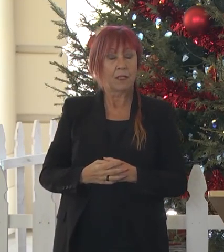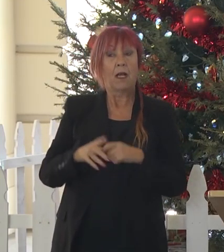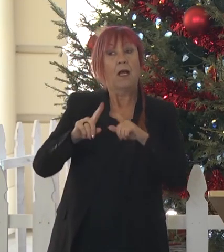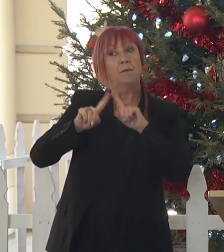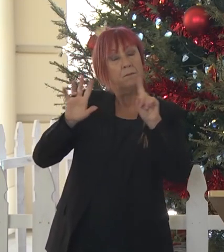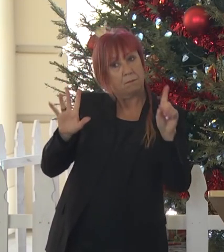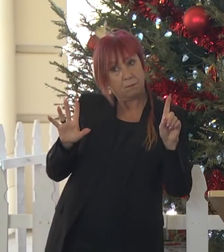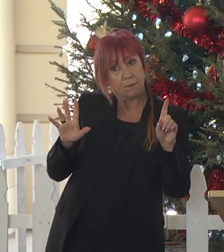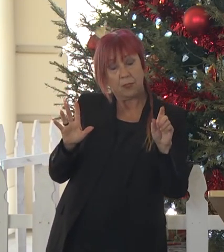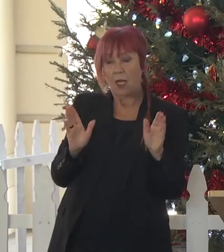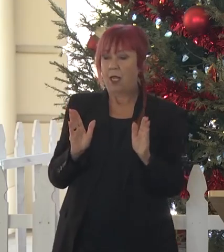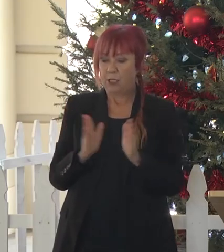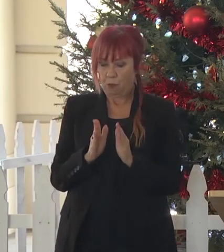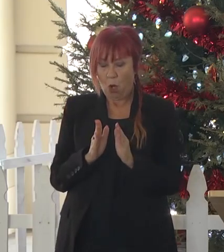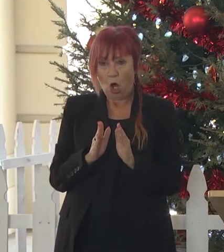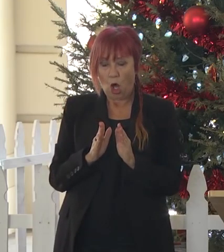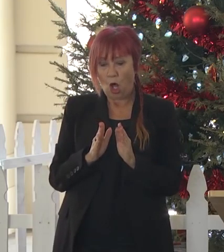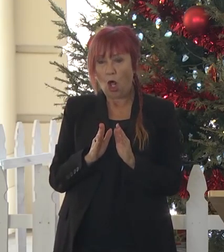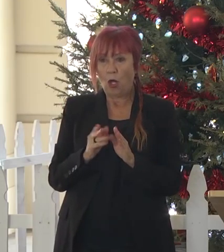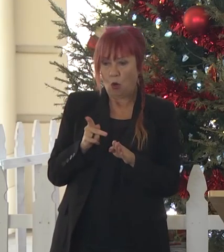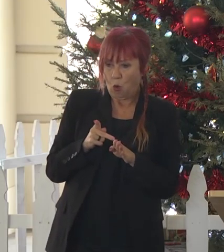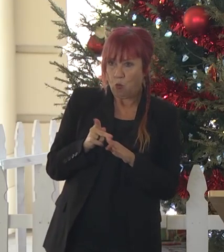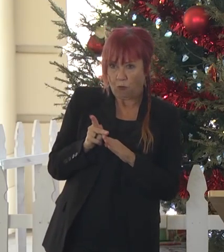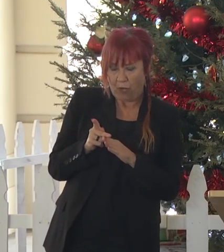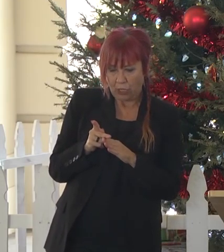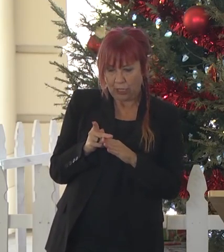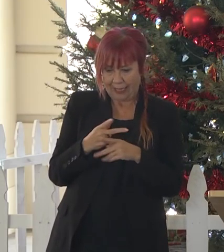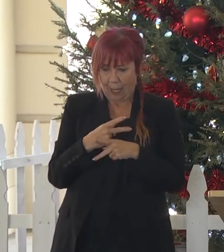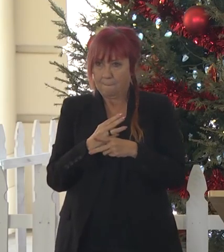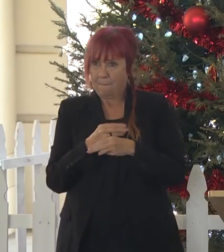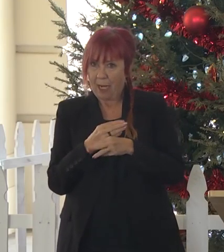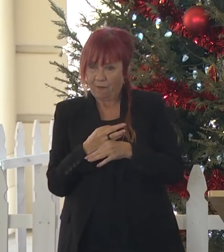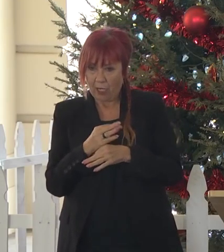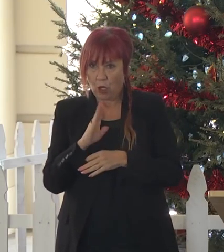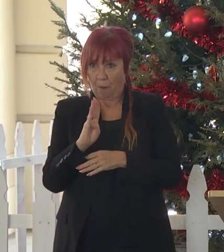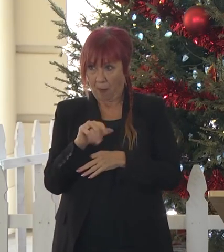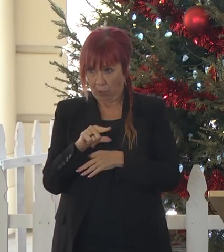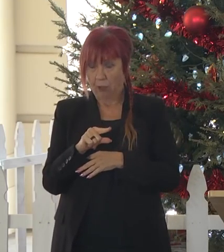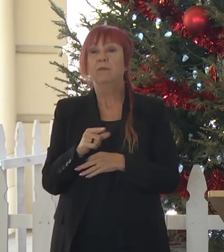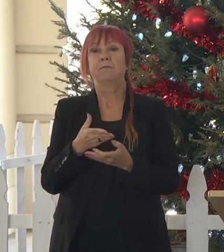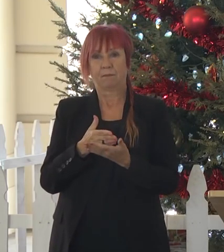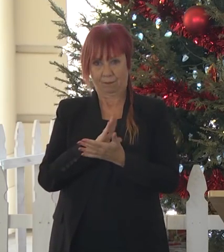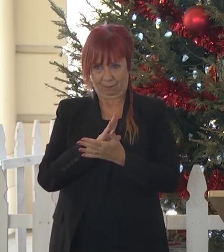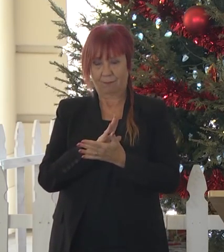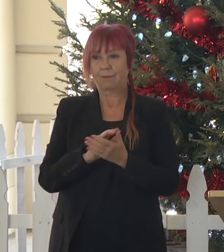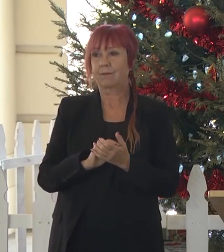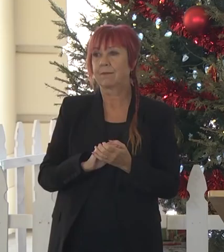However, small professionally manufactured barbecues are allowed.